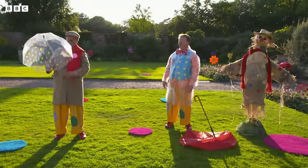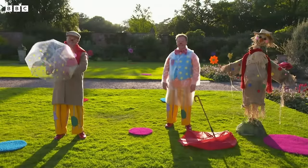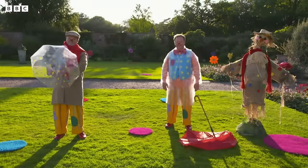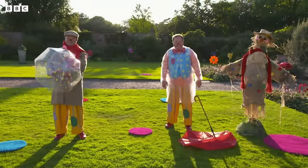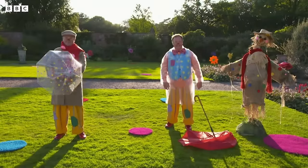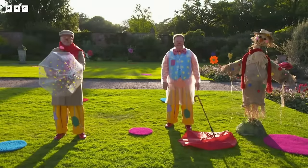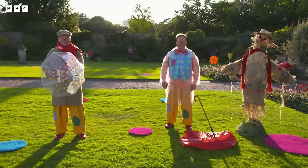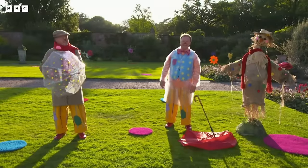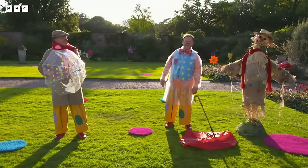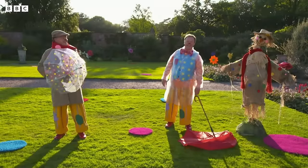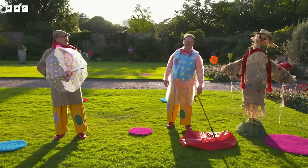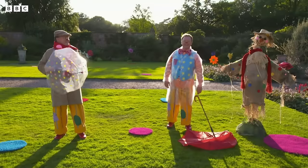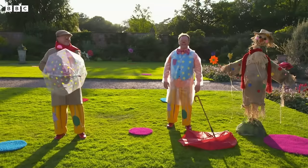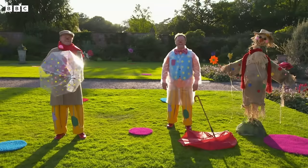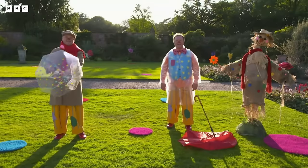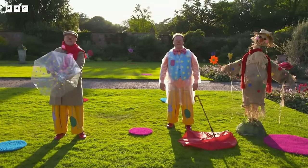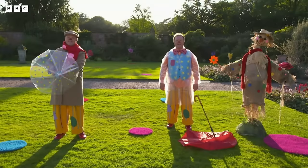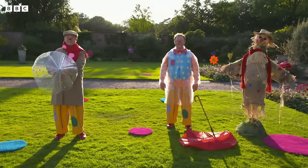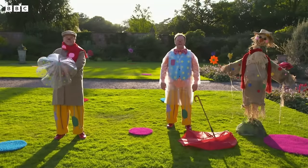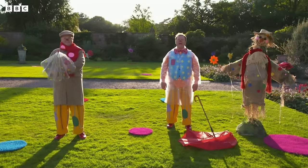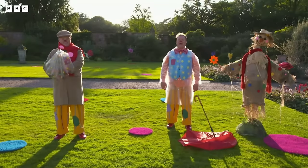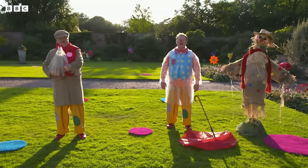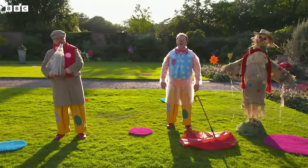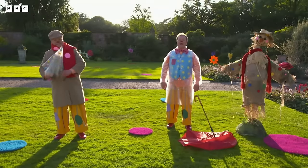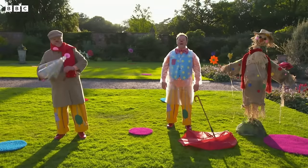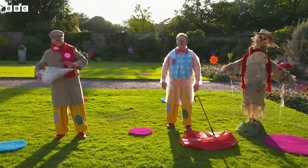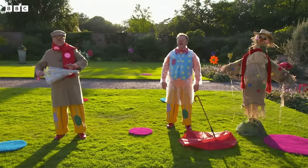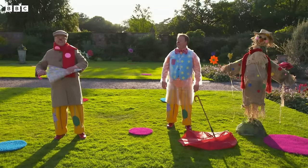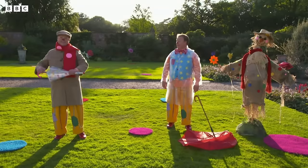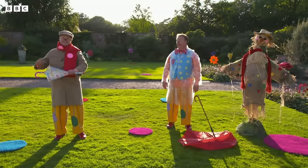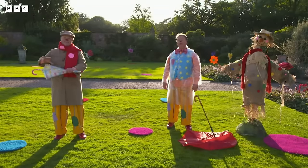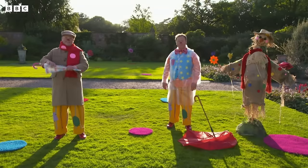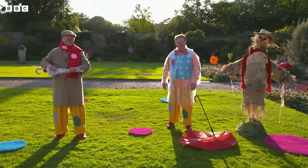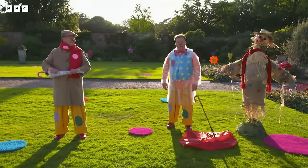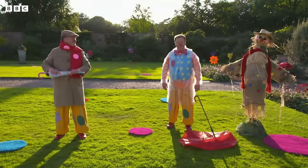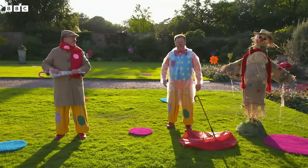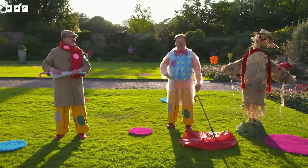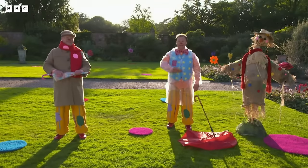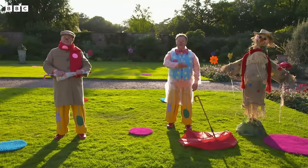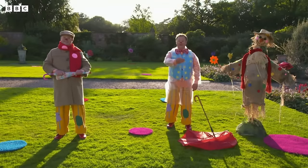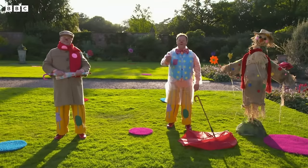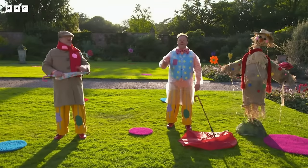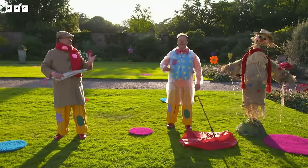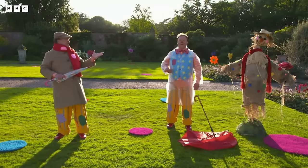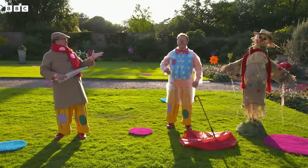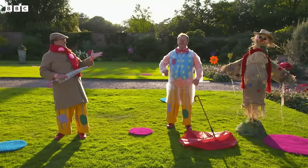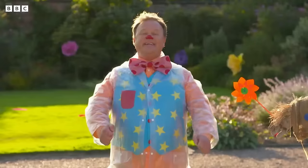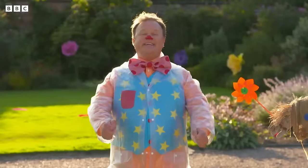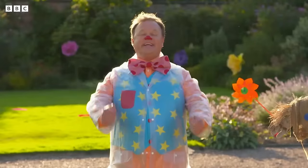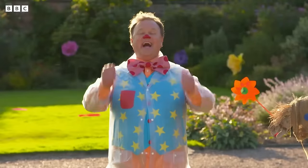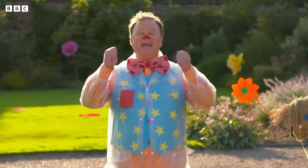Tumble. We think you're a star. Oh, and we think you're all